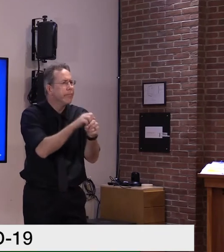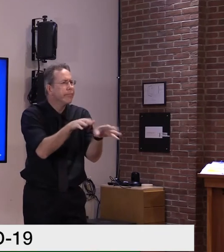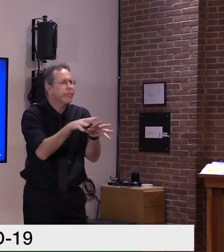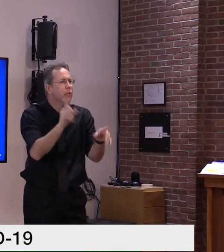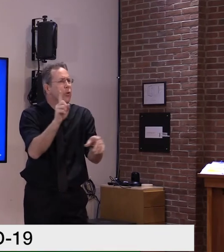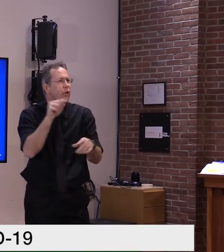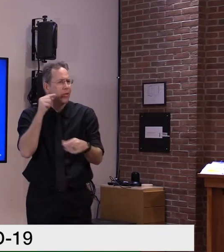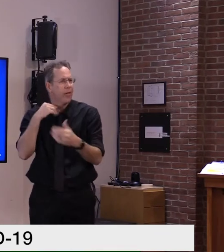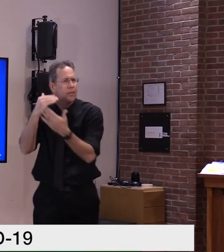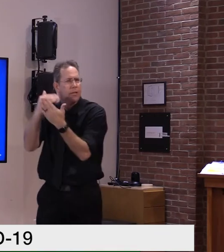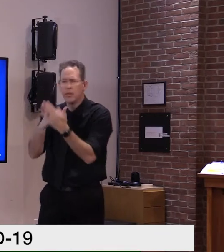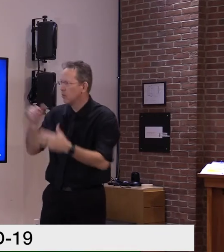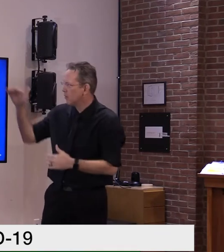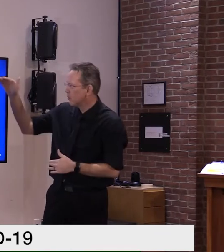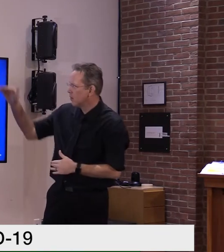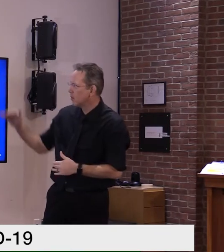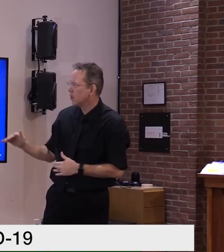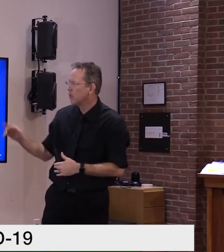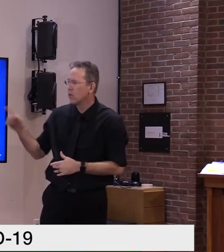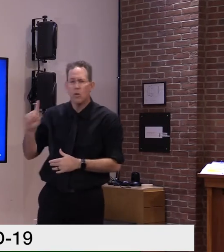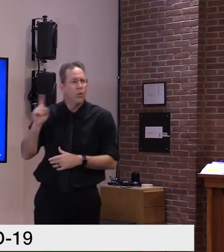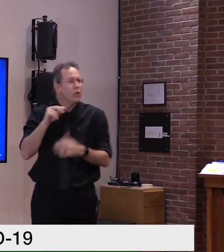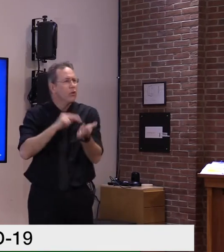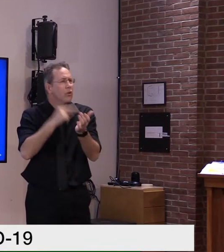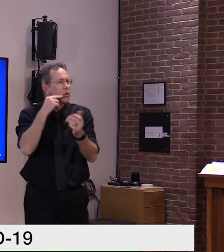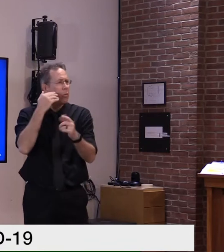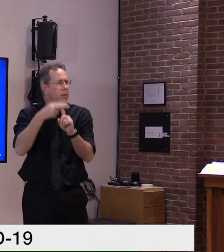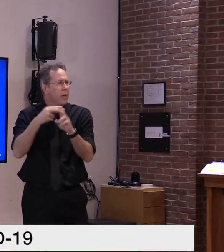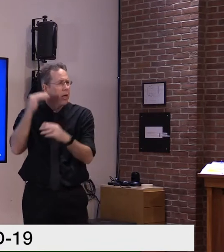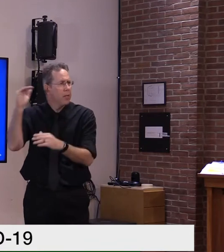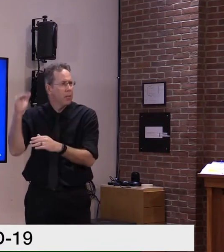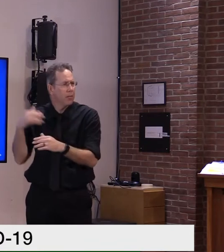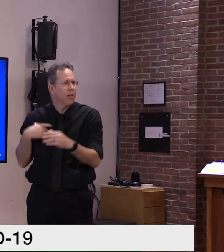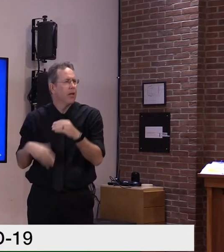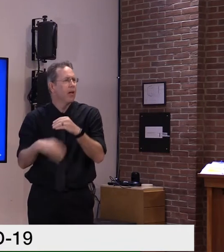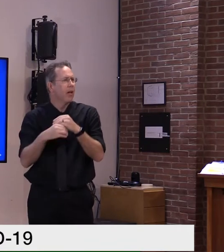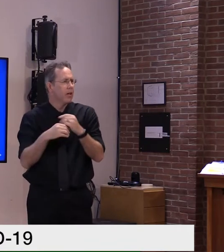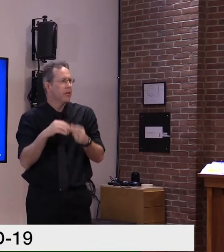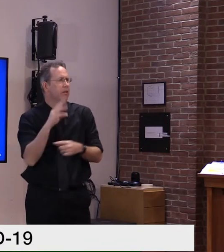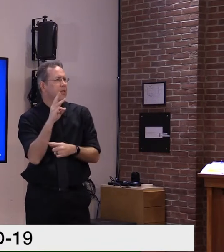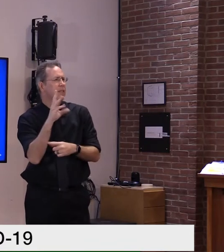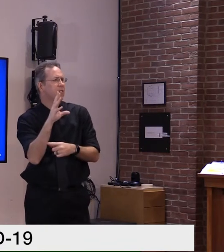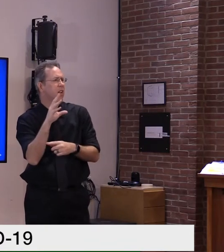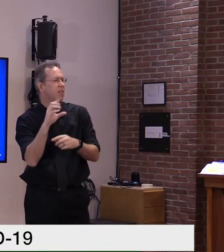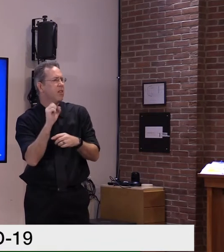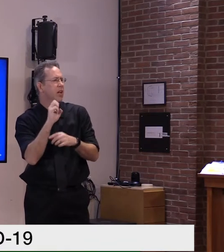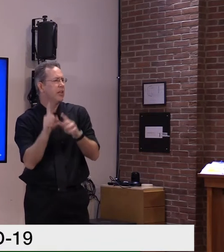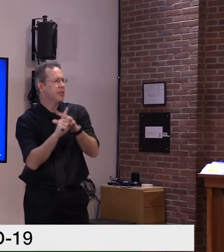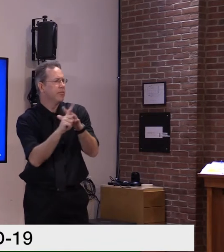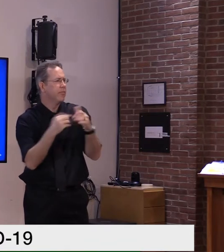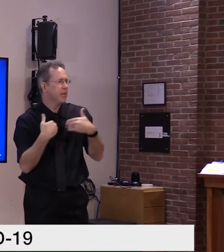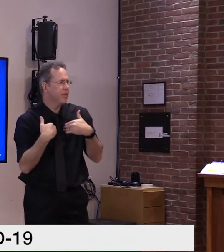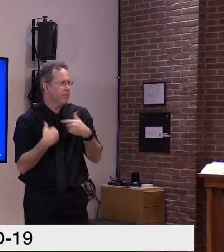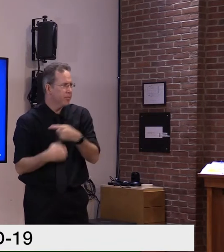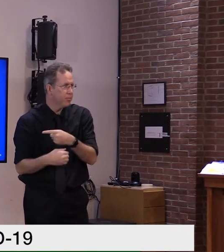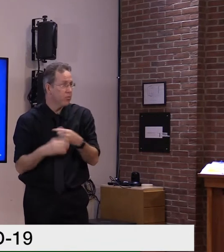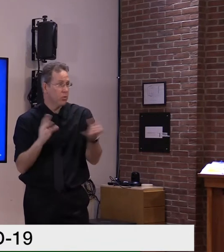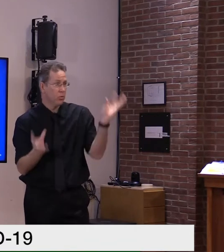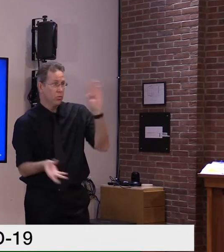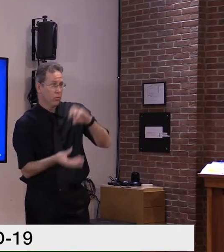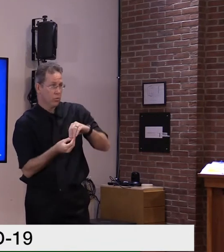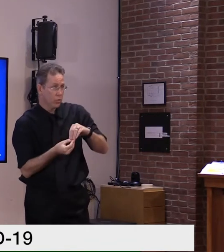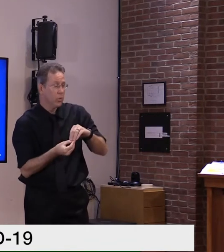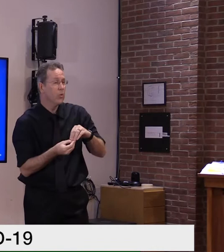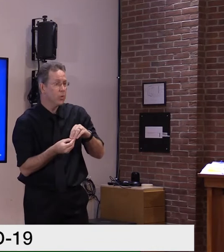outbreaks to 8, and there were 65 additional cases reported through these outbreaks, bringing the total of active cases